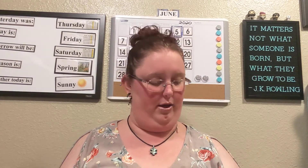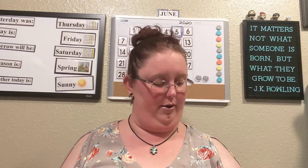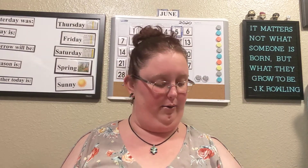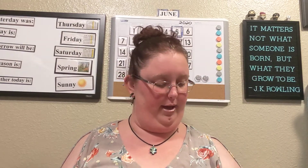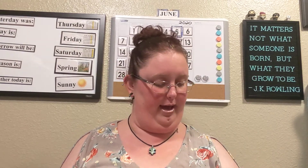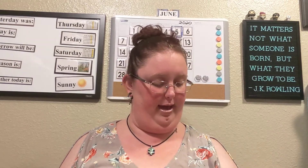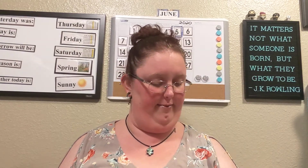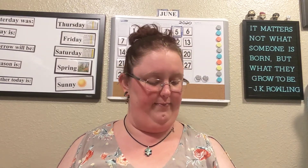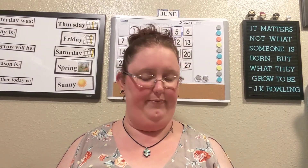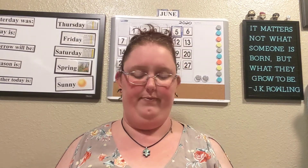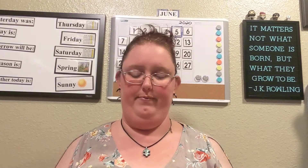Okay.